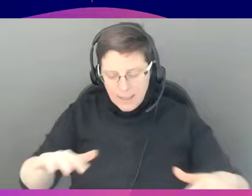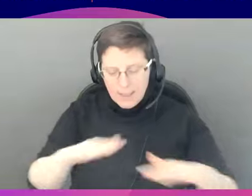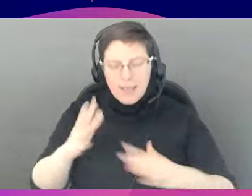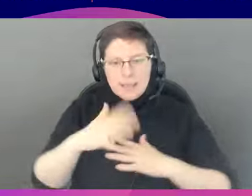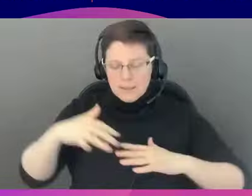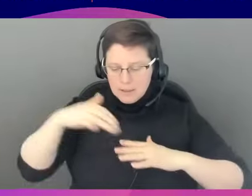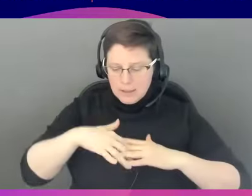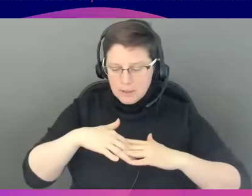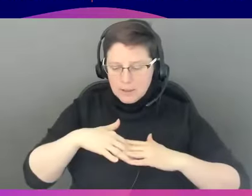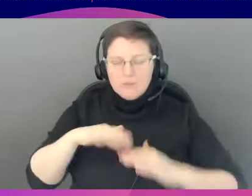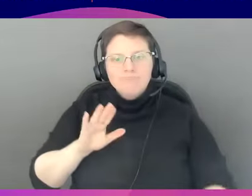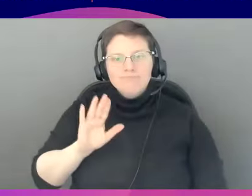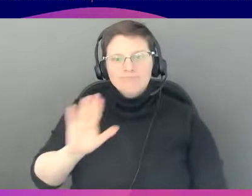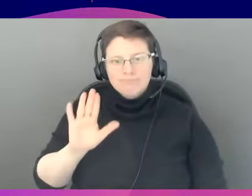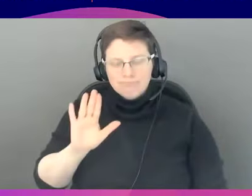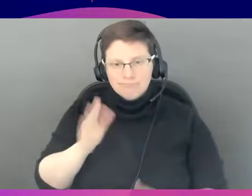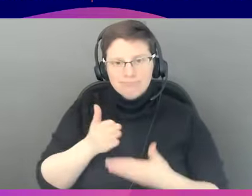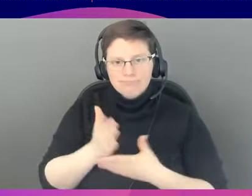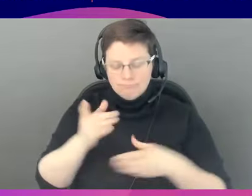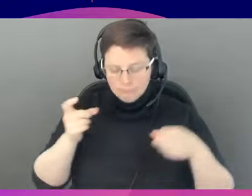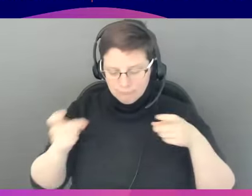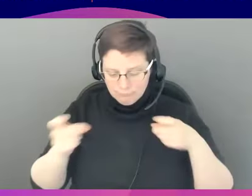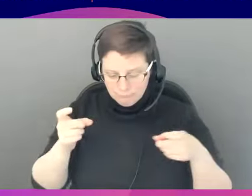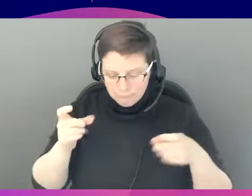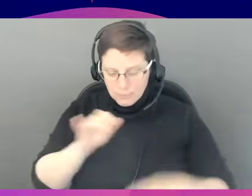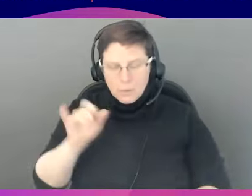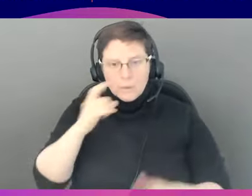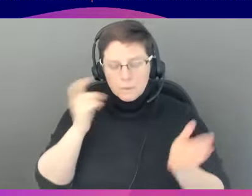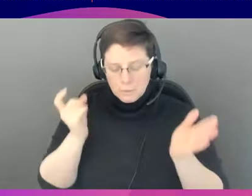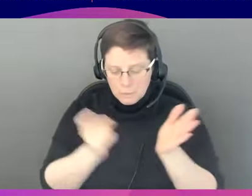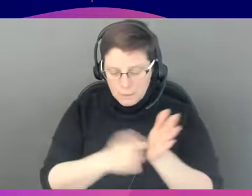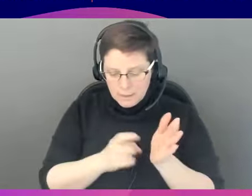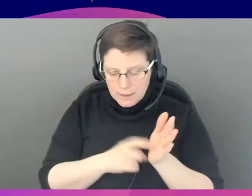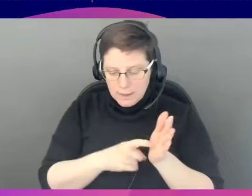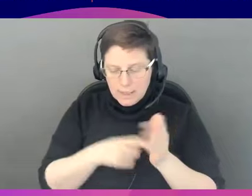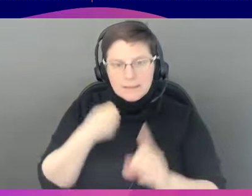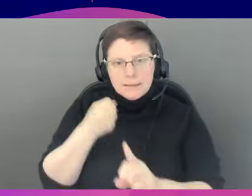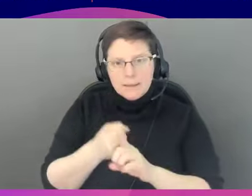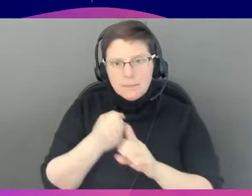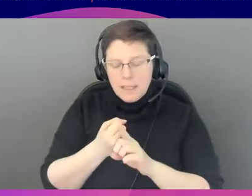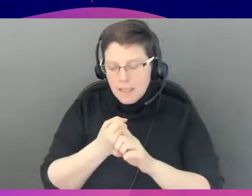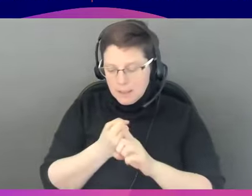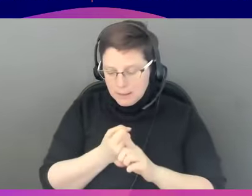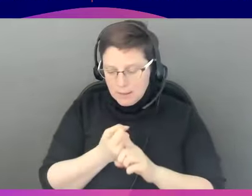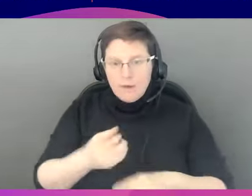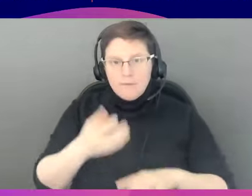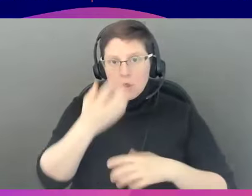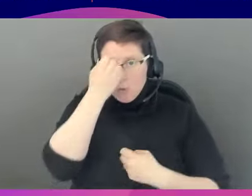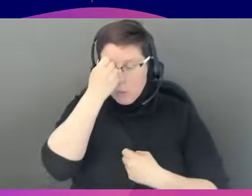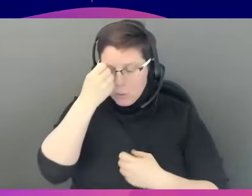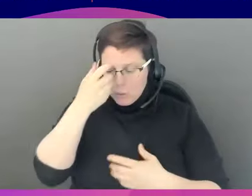We are happy to be joined today by Claire Delude and Sue O'Neill, and I'll invite you to turn your cameras on